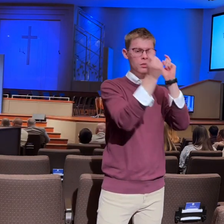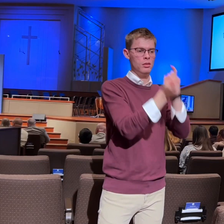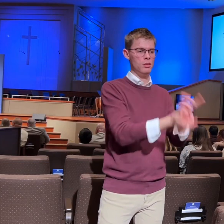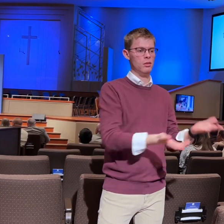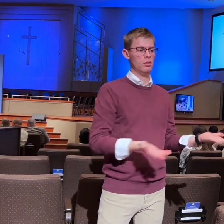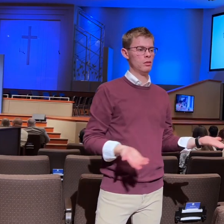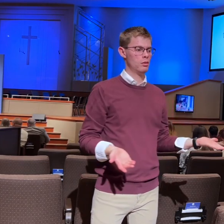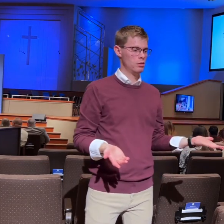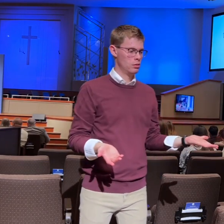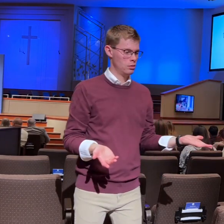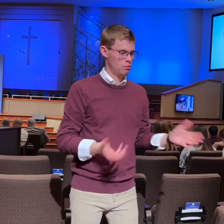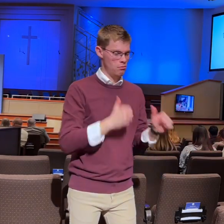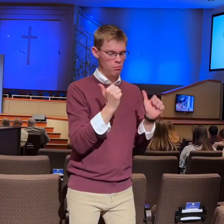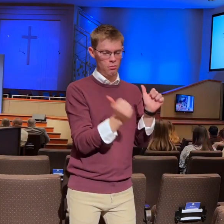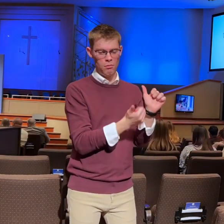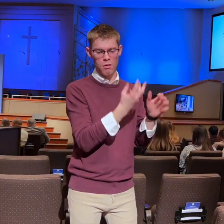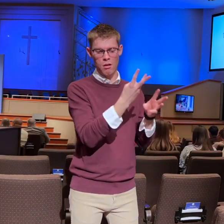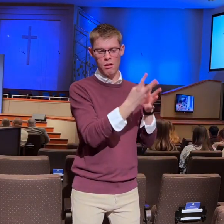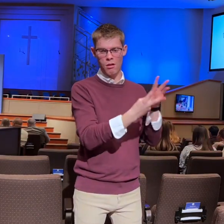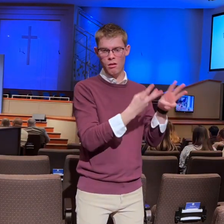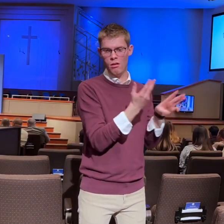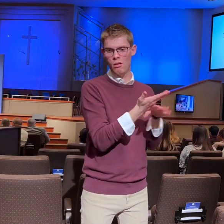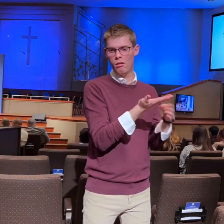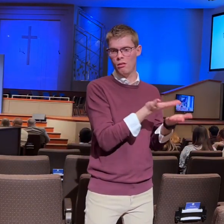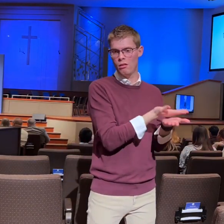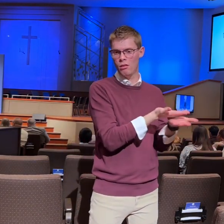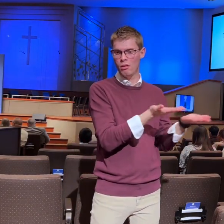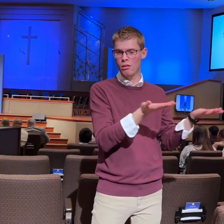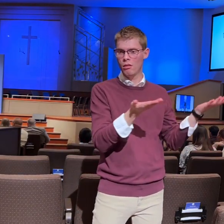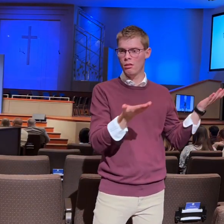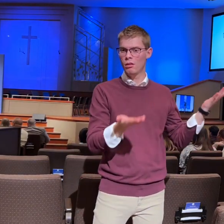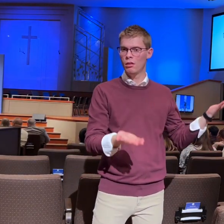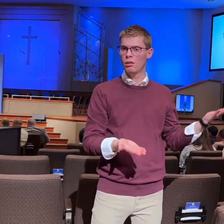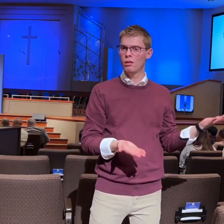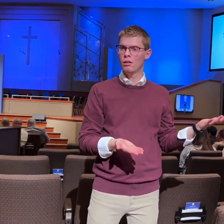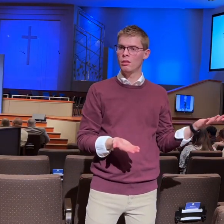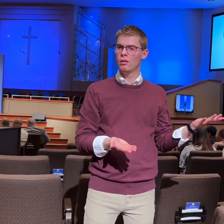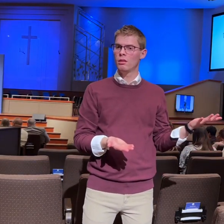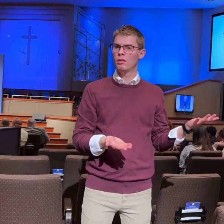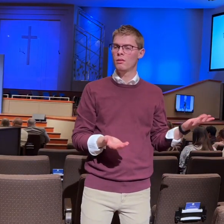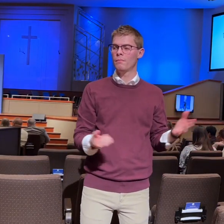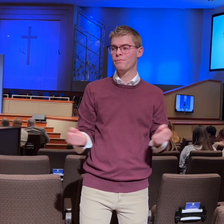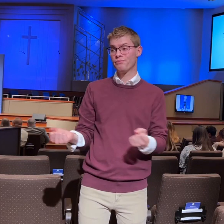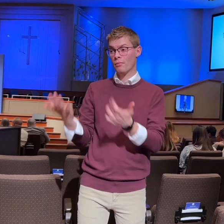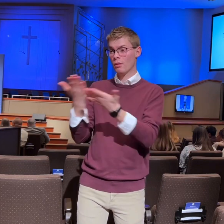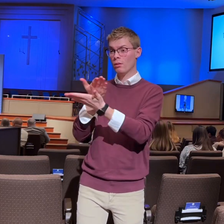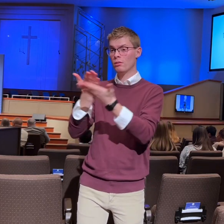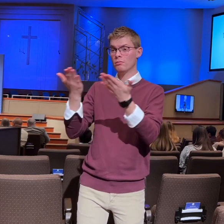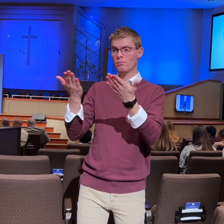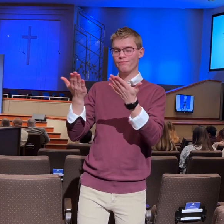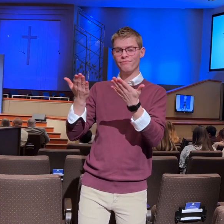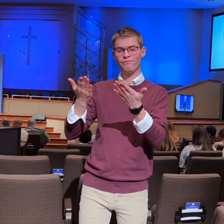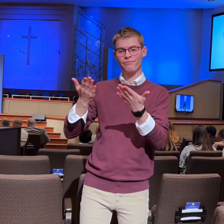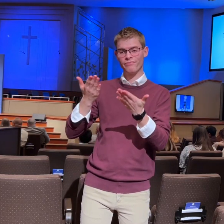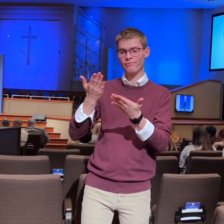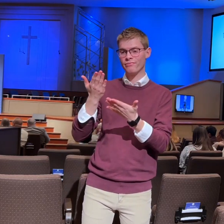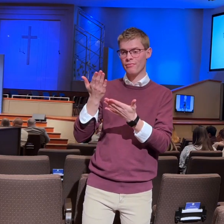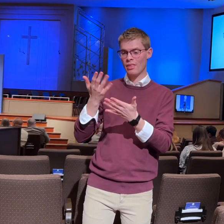humanism, all kinds of isms. Many of them have a very weakened leadership structure